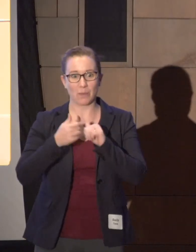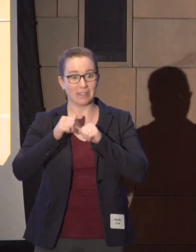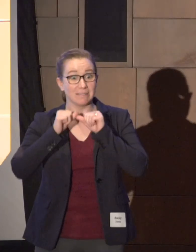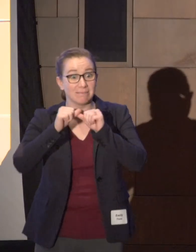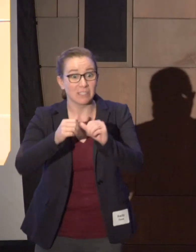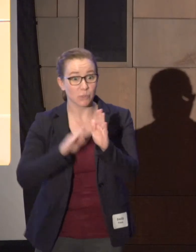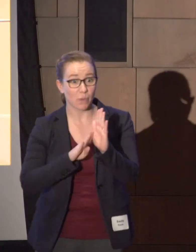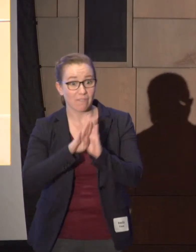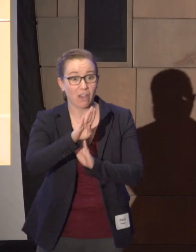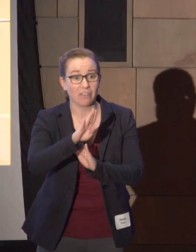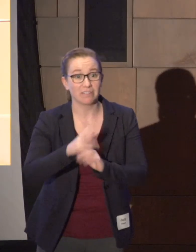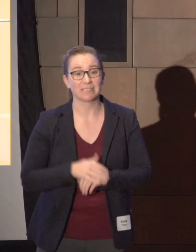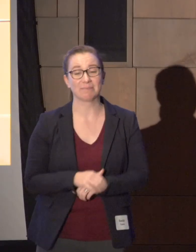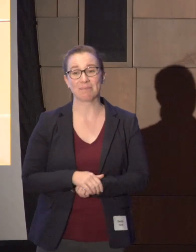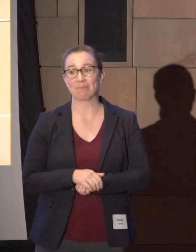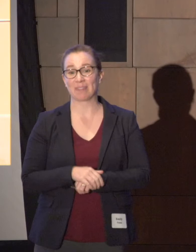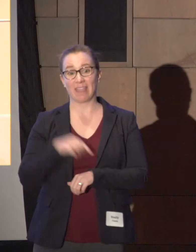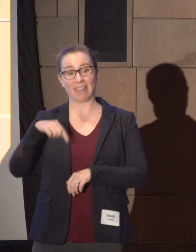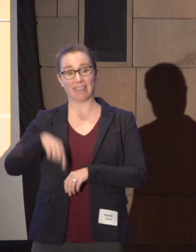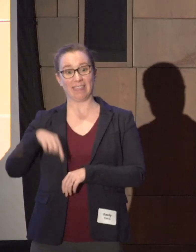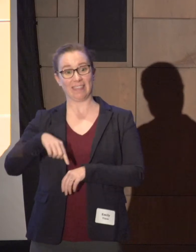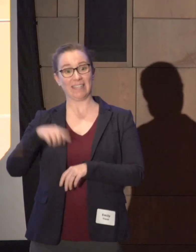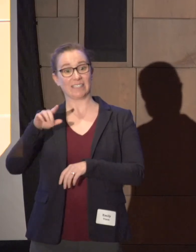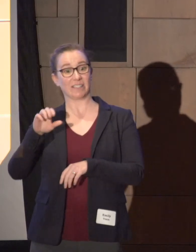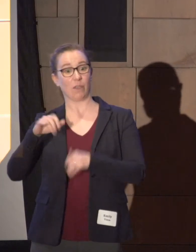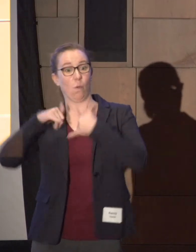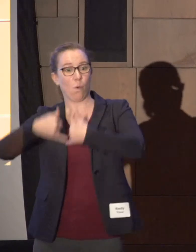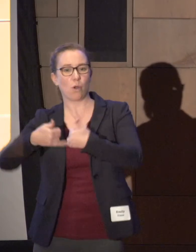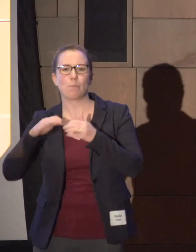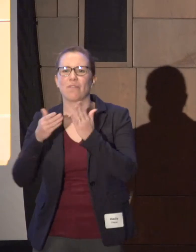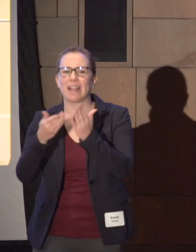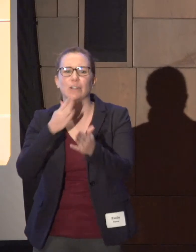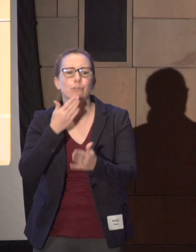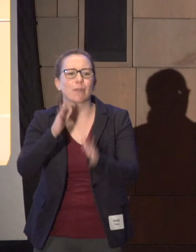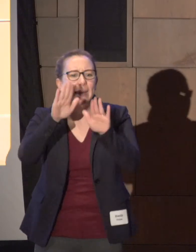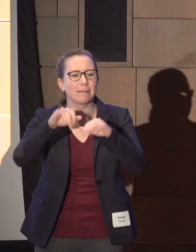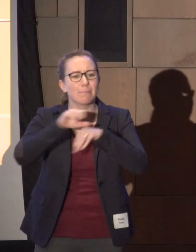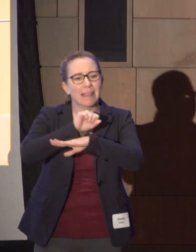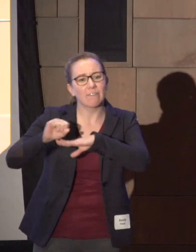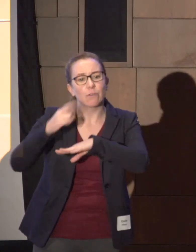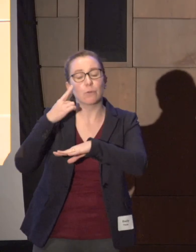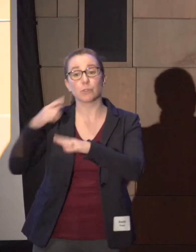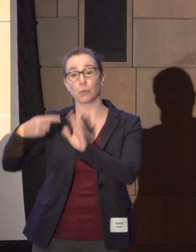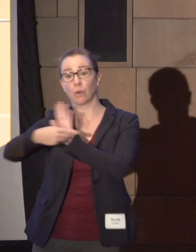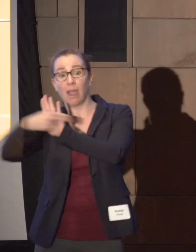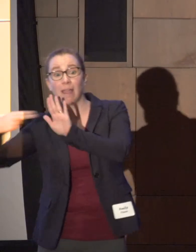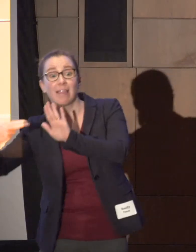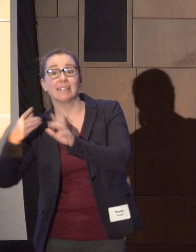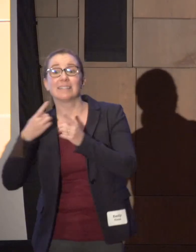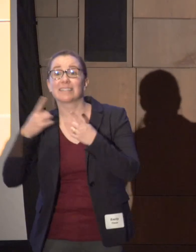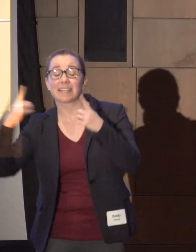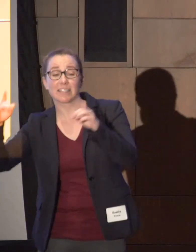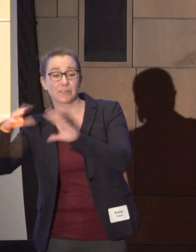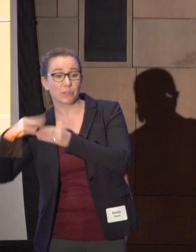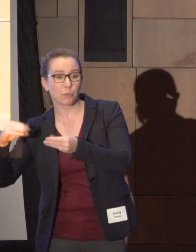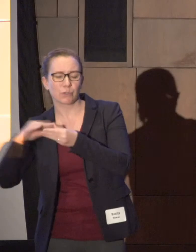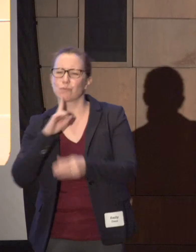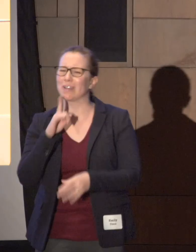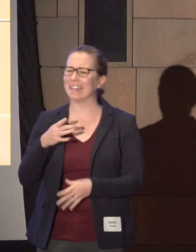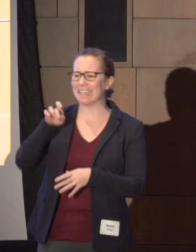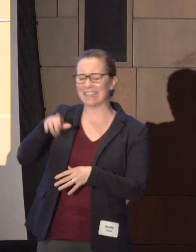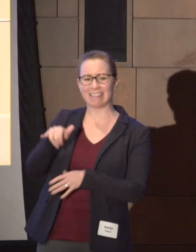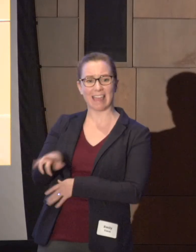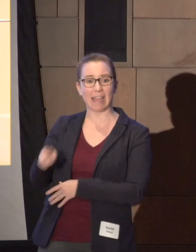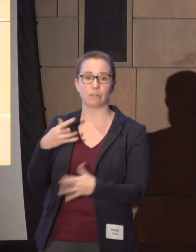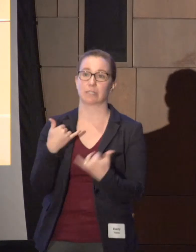evolve. The platform that the Rising Stars Awards provides to highlight success stories is so important and so needed in